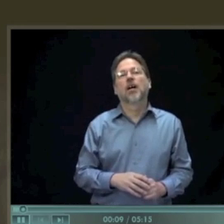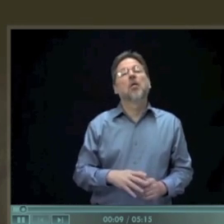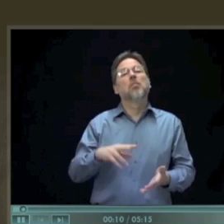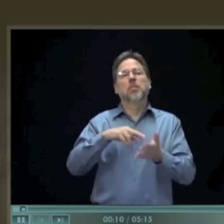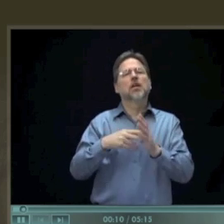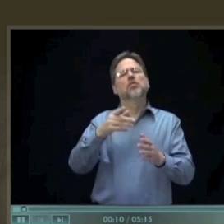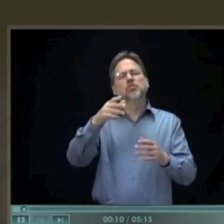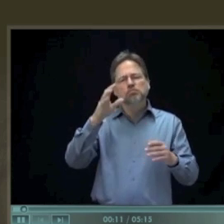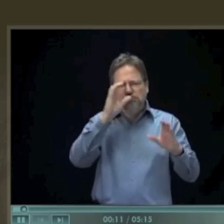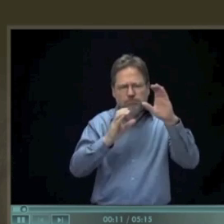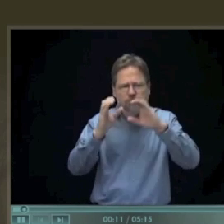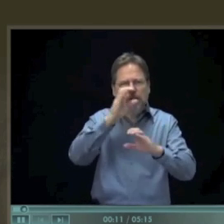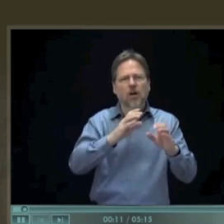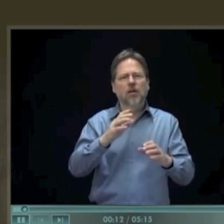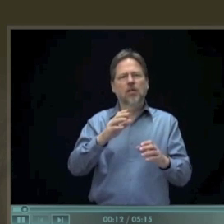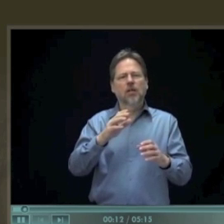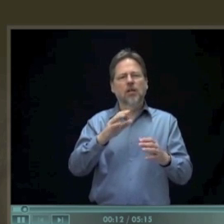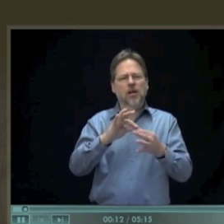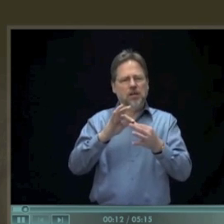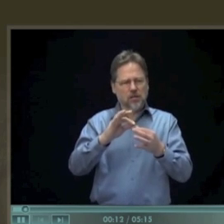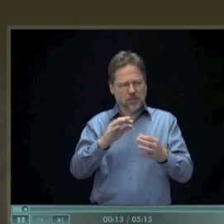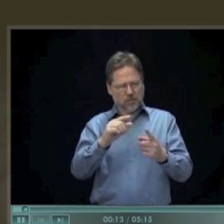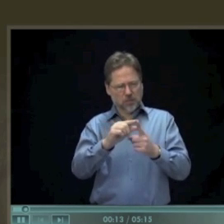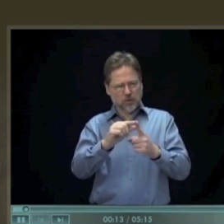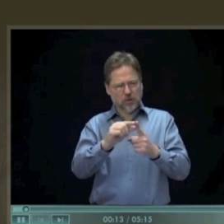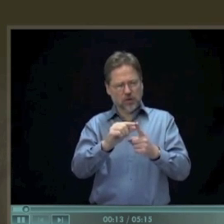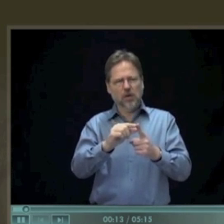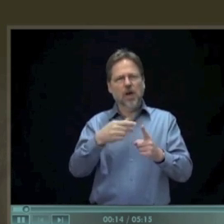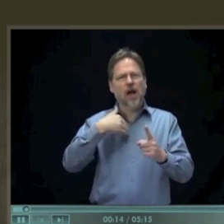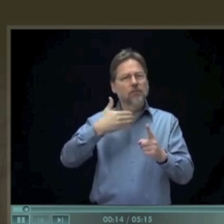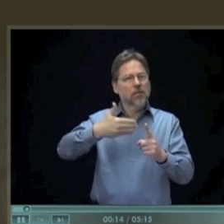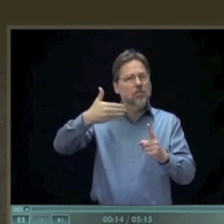I'd like to explain a little bit more now about what etymology is.